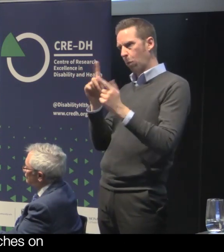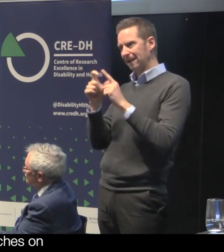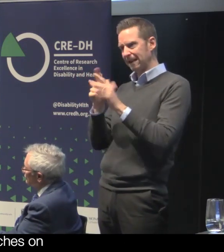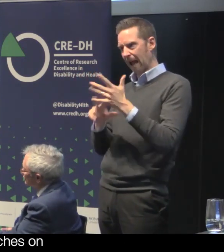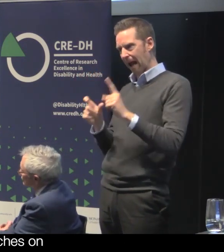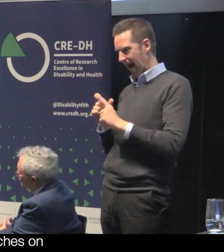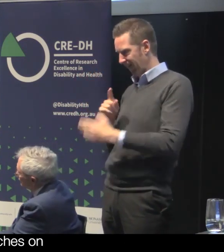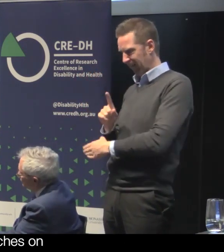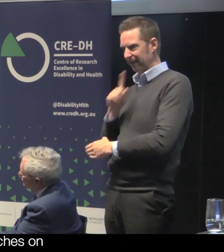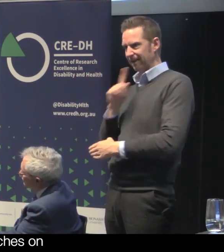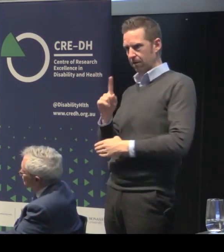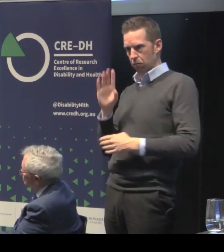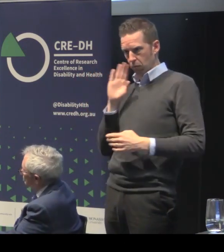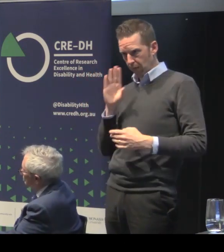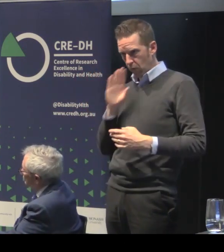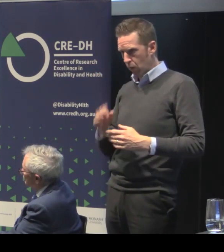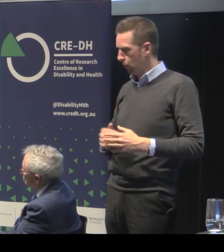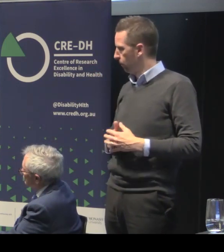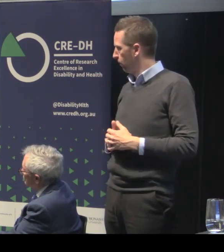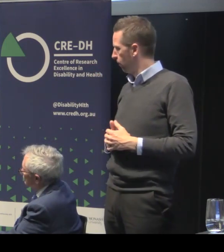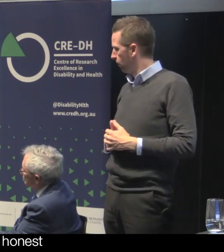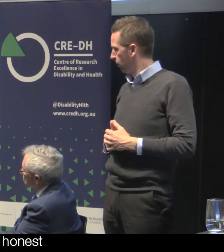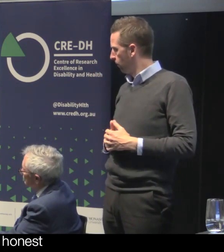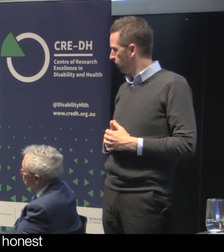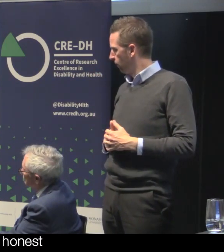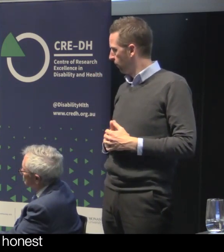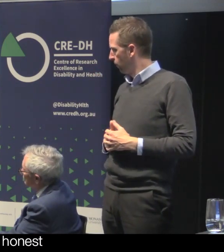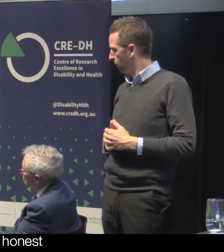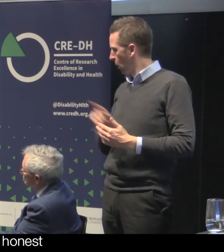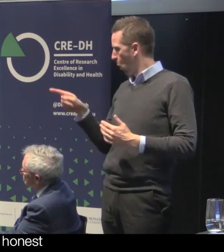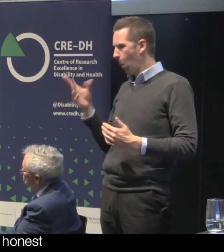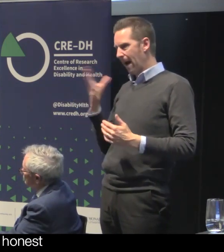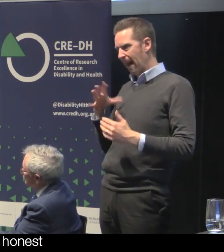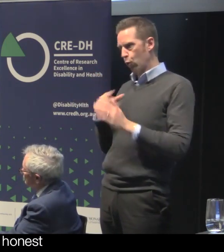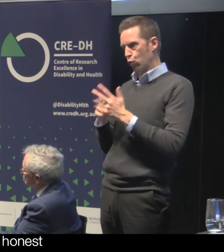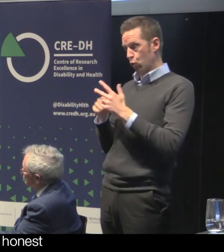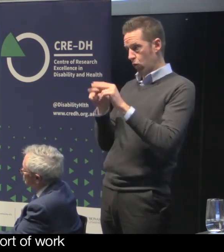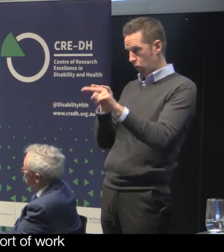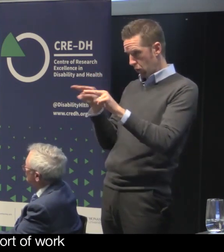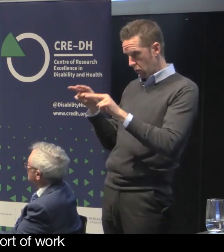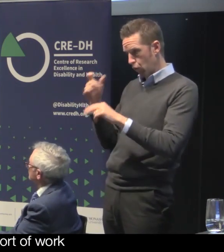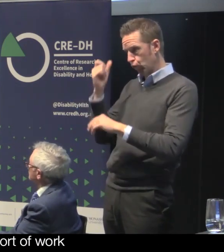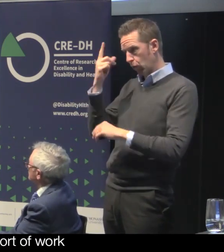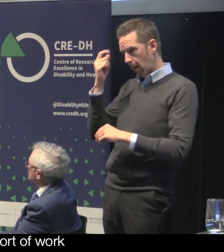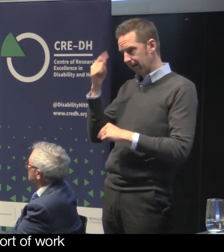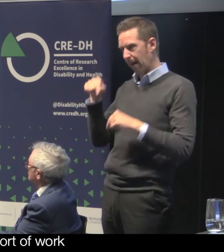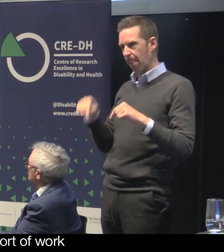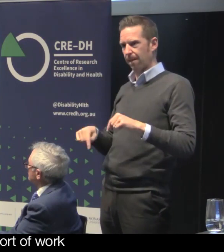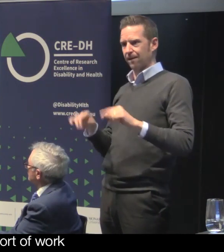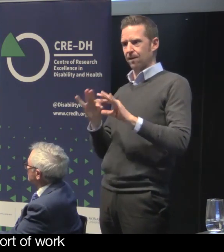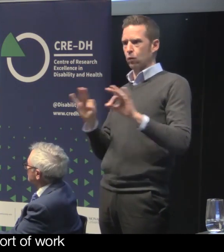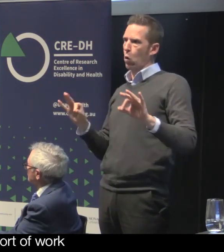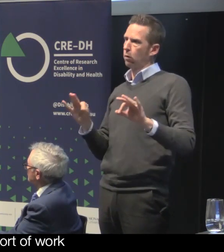said earlier, is that we need to be honest and recognise that this isn't the sort of